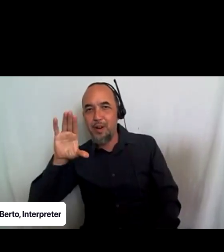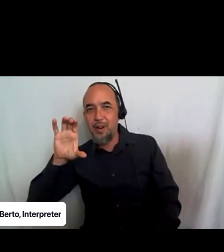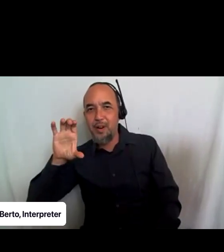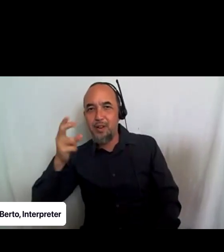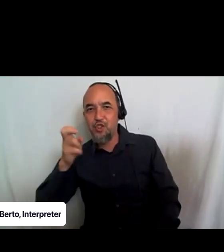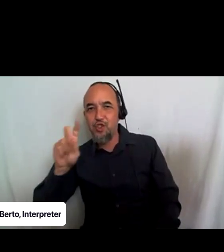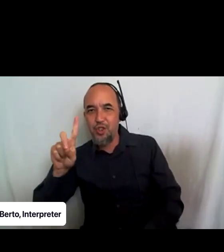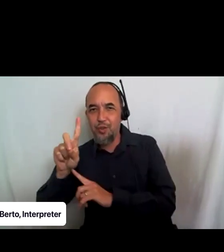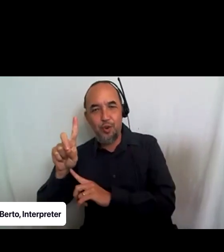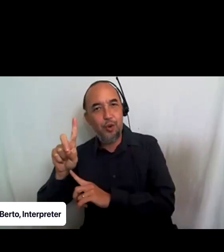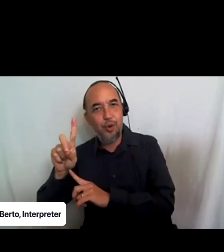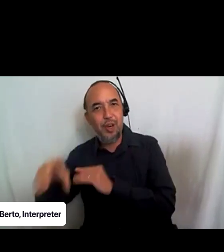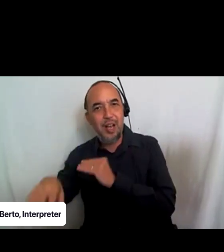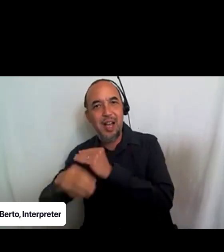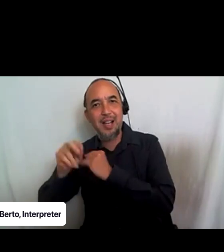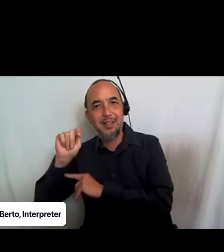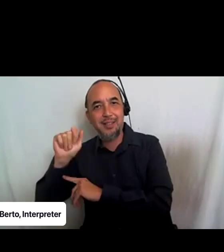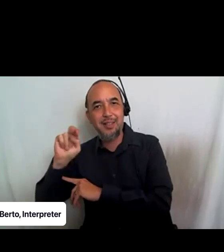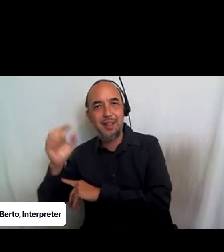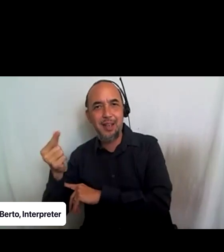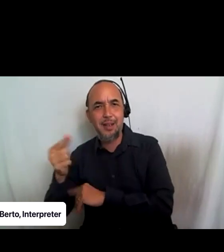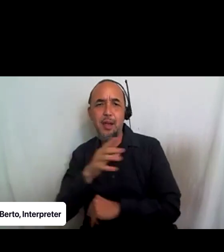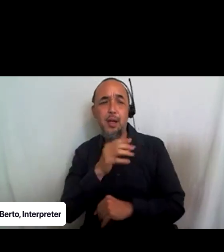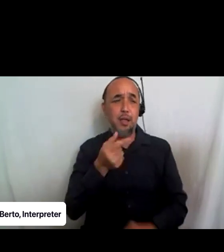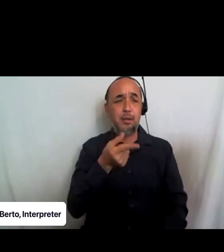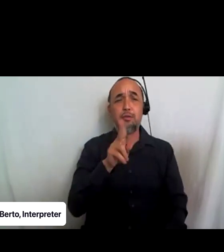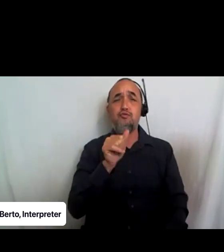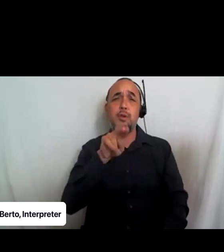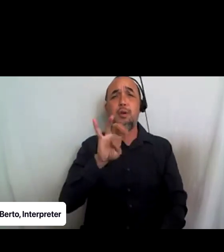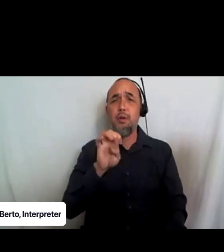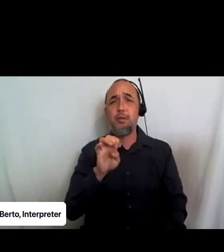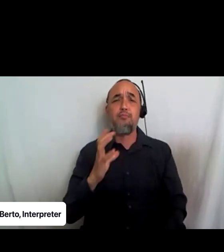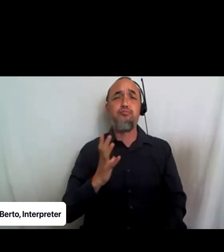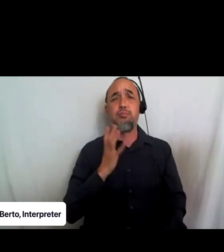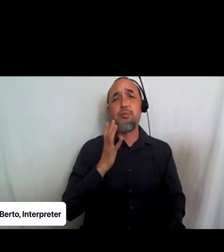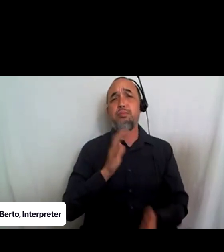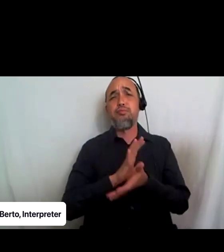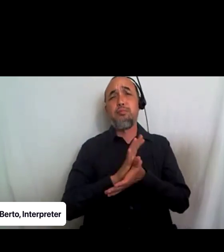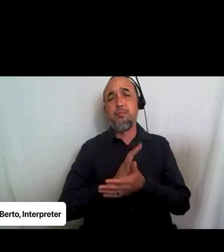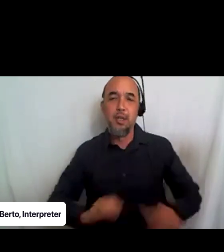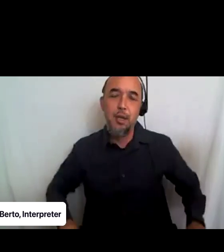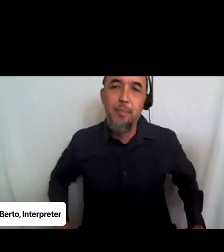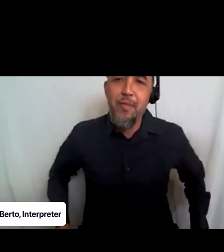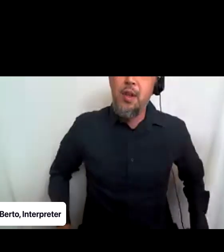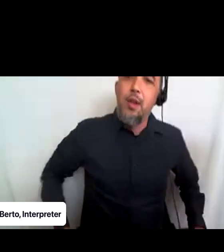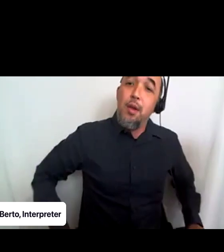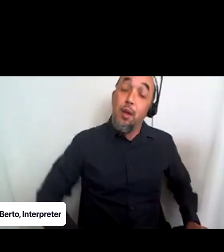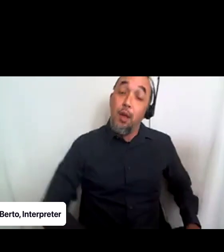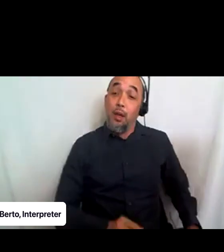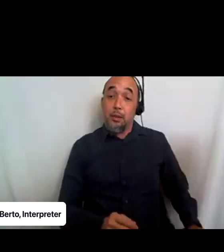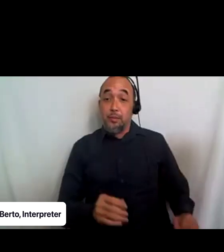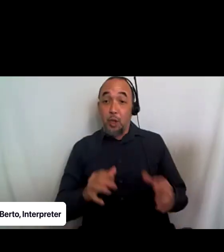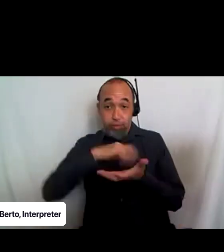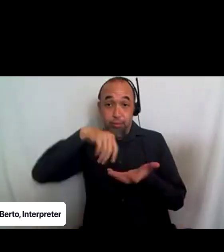tanginess. And then the Gruyere is just very sophisticated cheese. So mix it all up. Okay, you